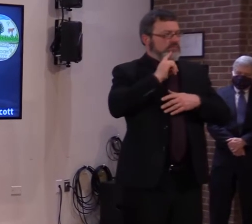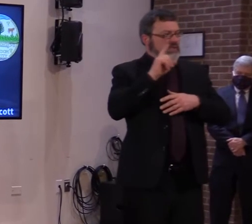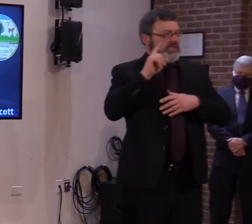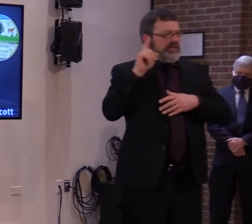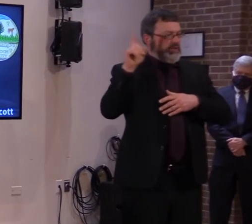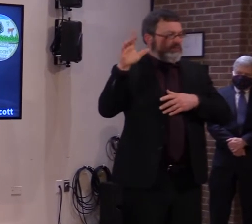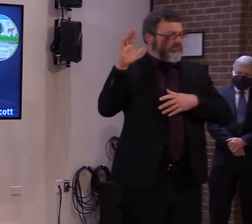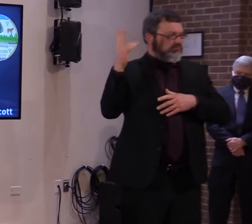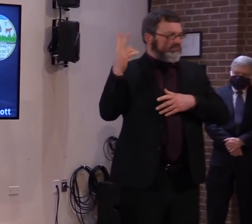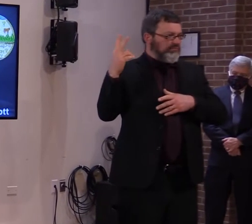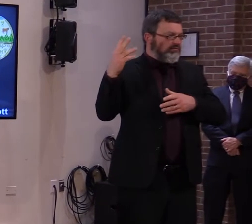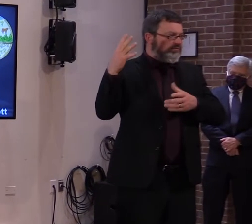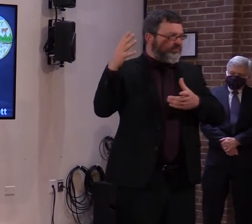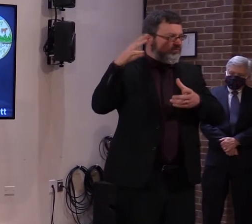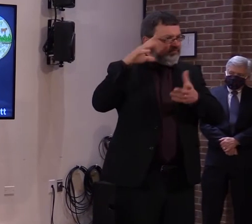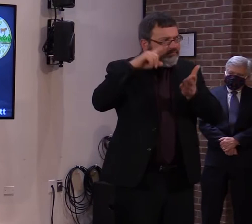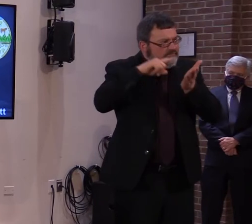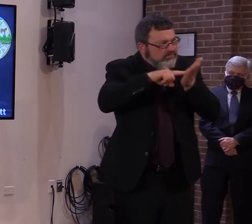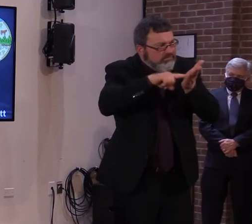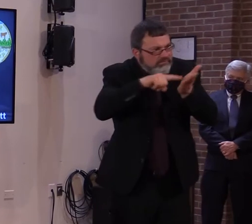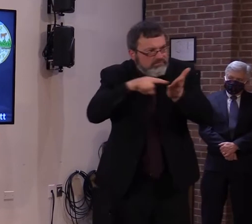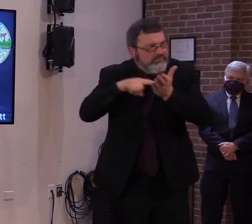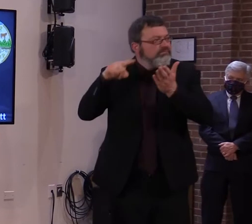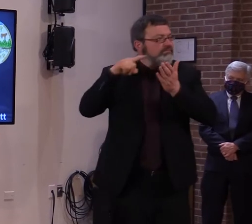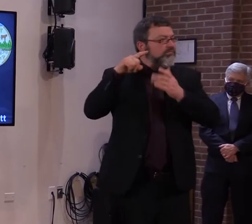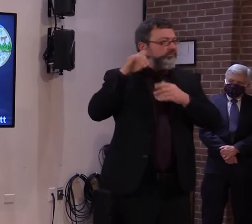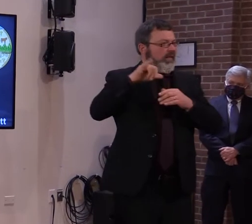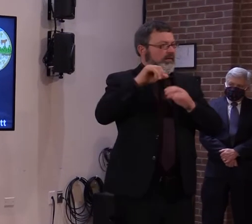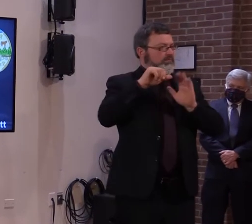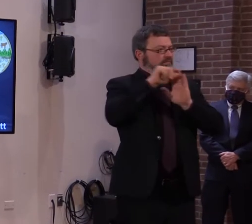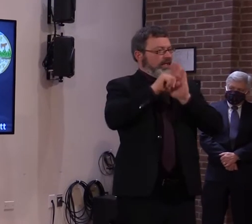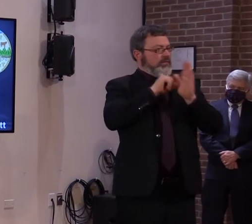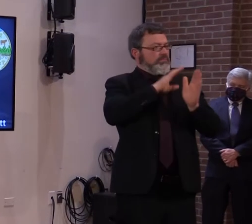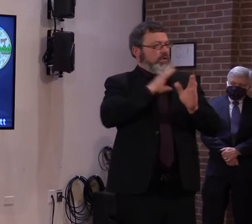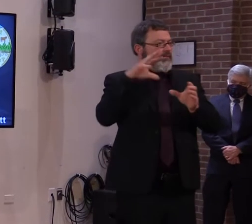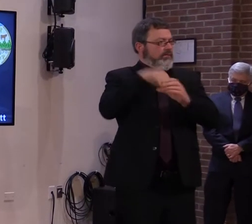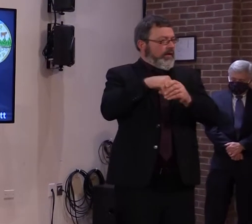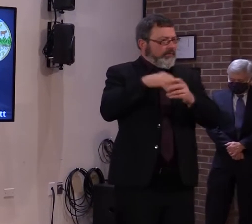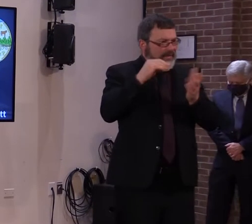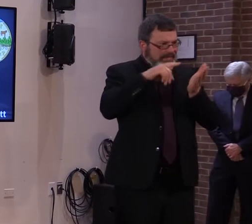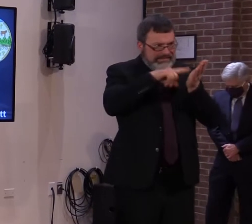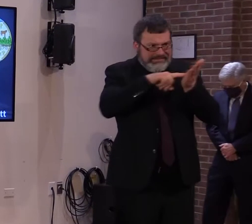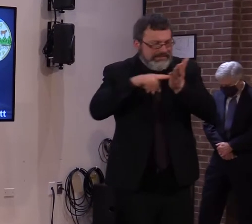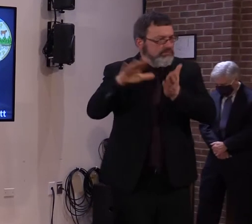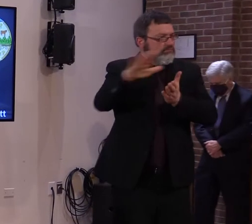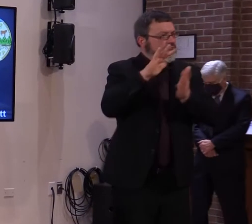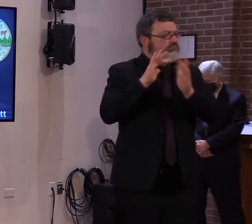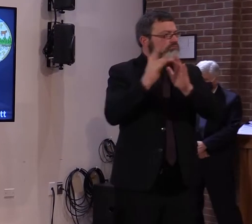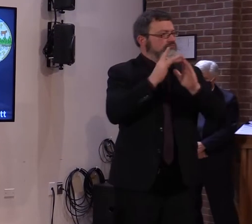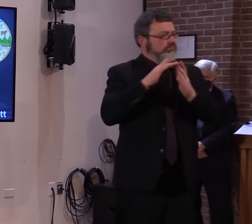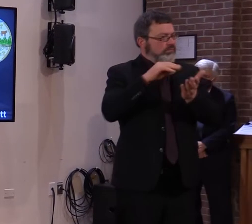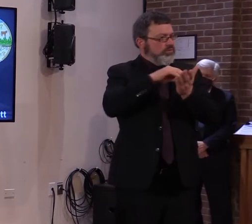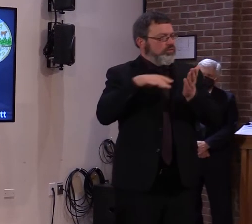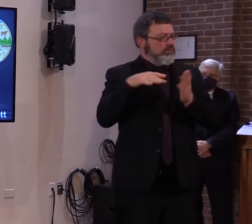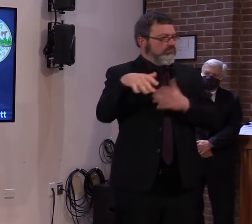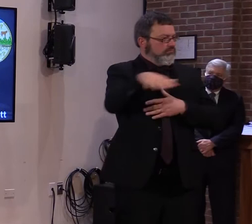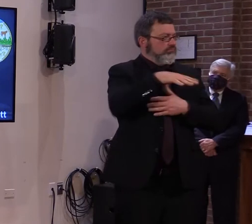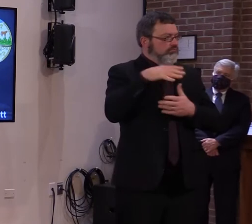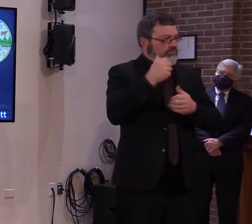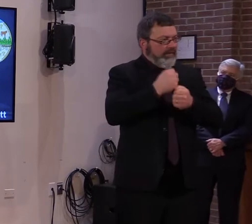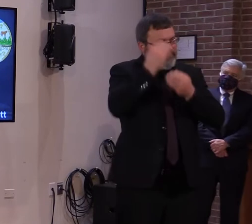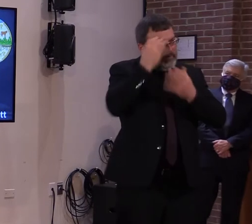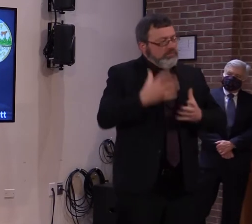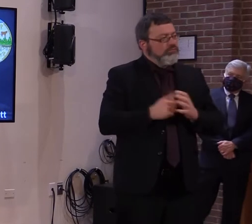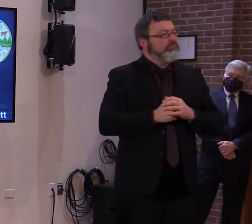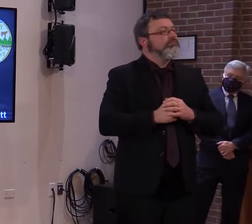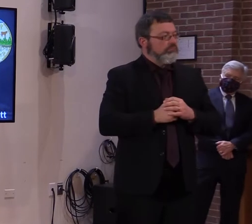lot of value to board deliberations, particularly in education. So, you know, the case counts are increasing. Our schools, however,